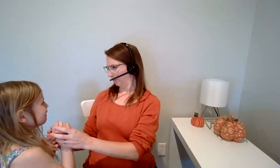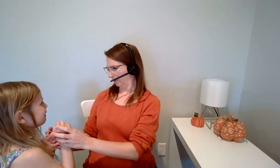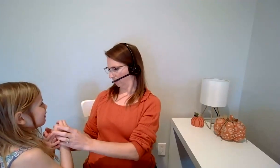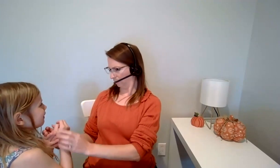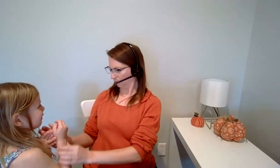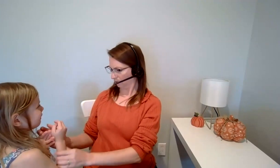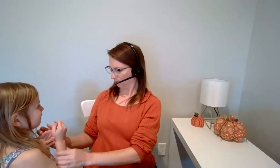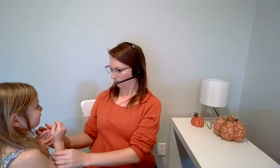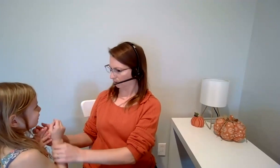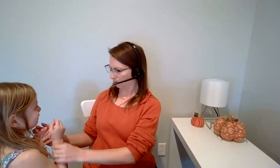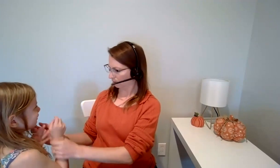What happened?